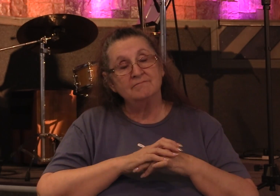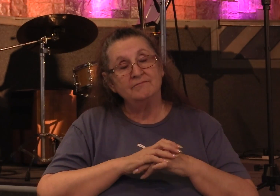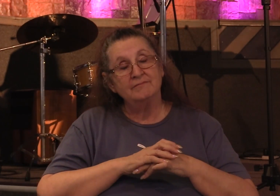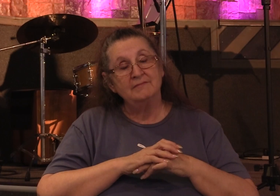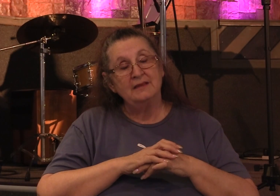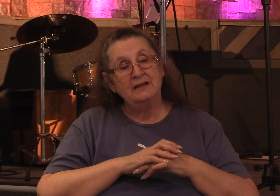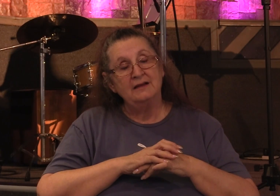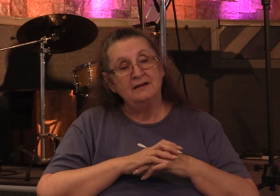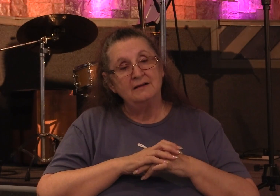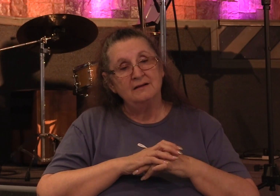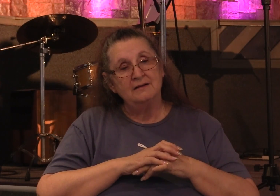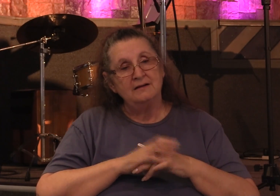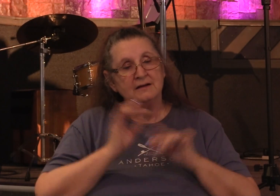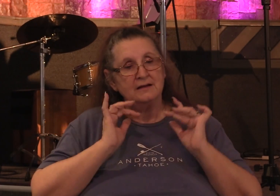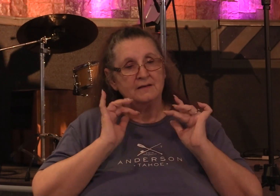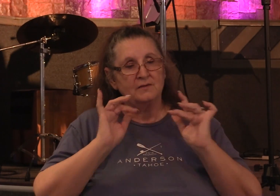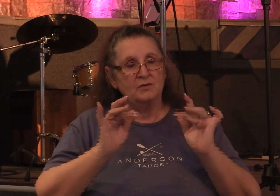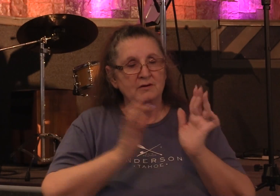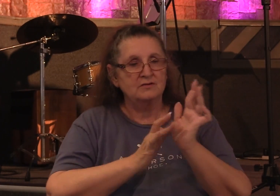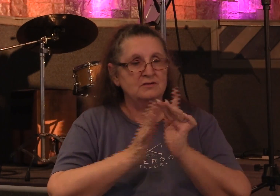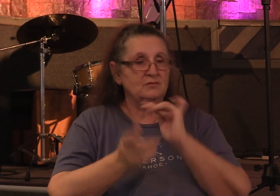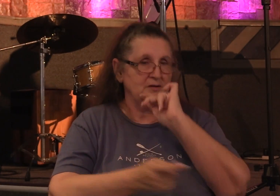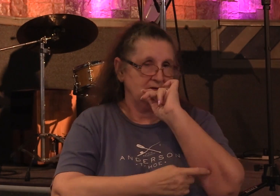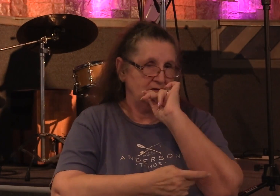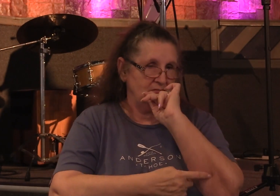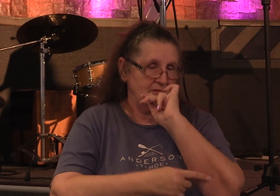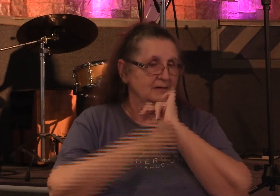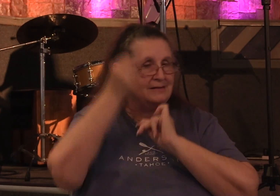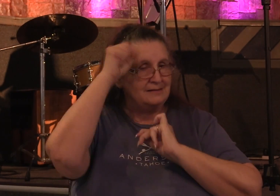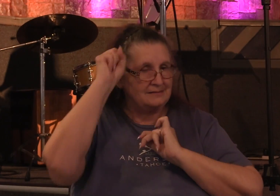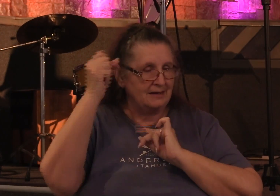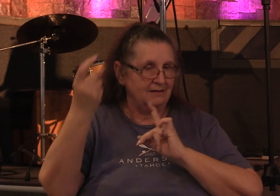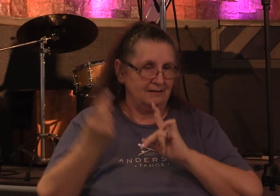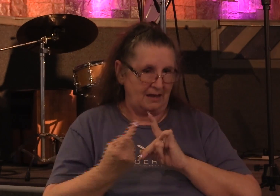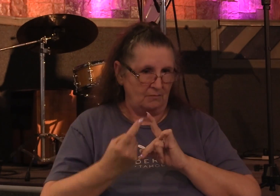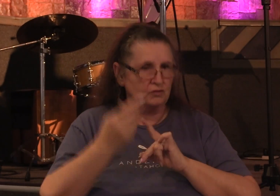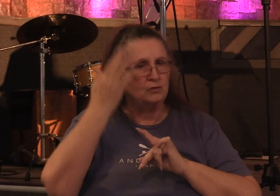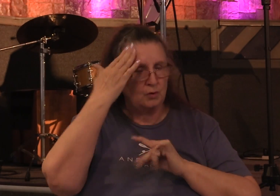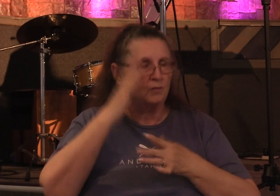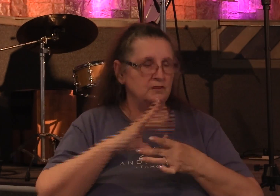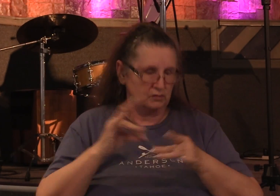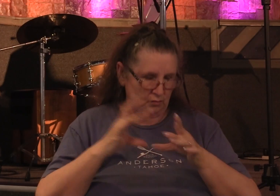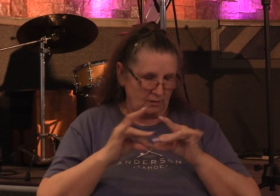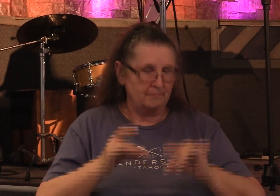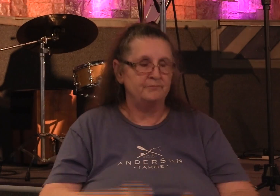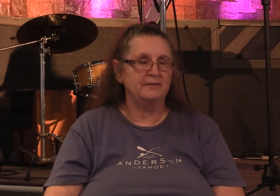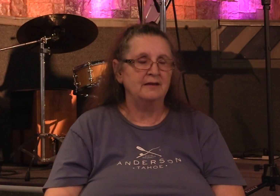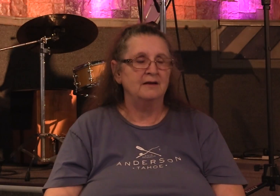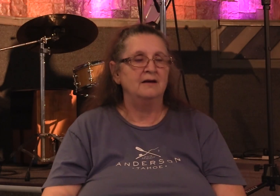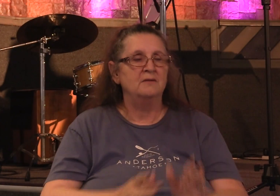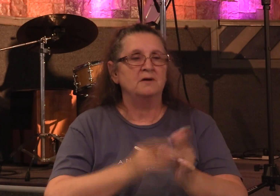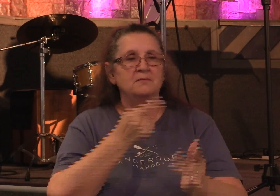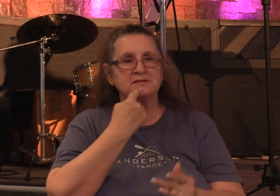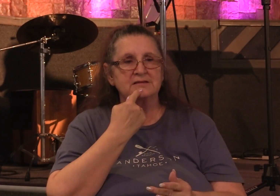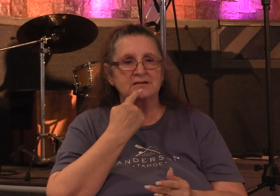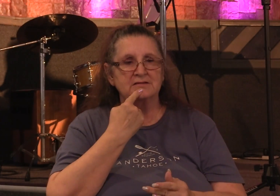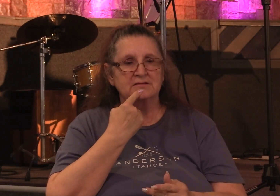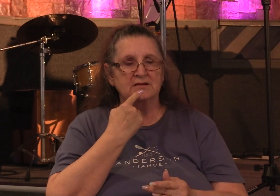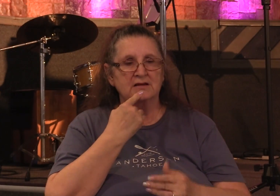in the wilderness Jesus was tempted by Satan you guys know the story the Bible says the spirit led Jesus into the